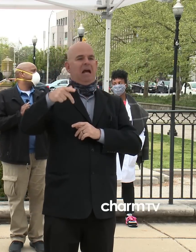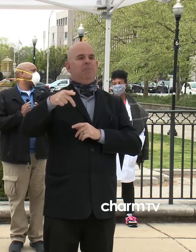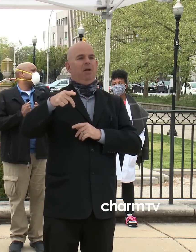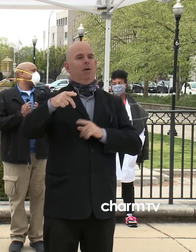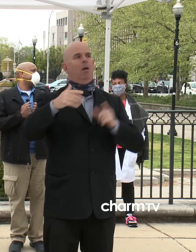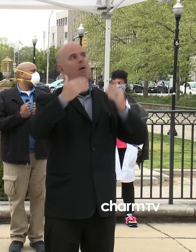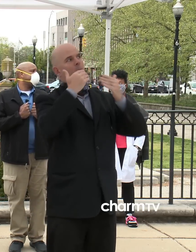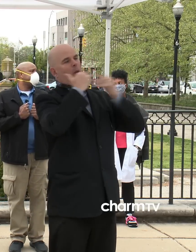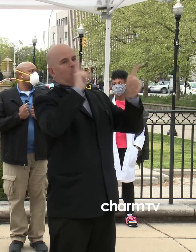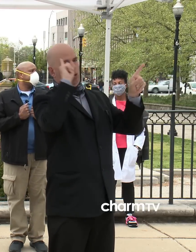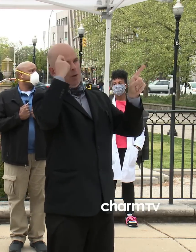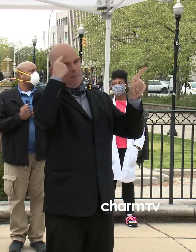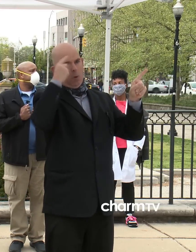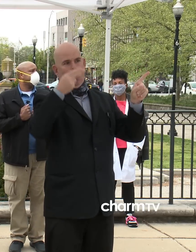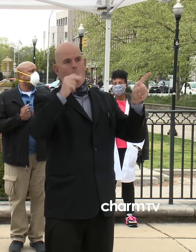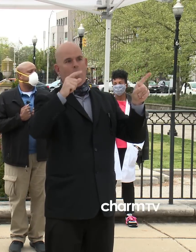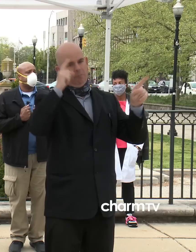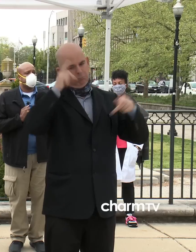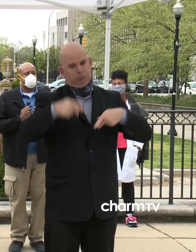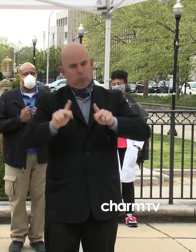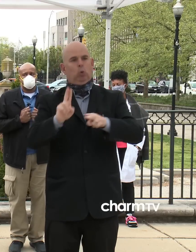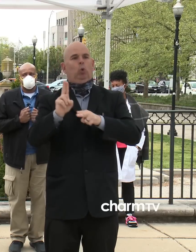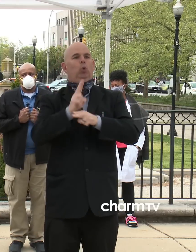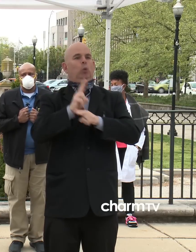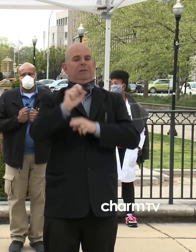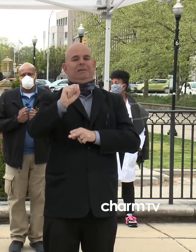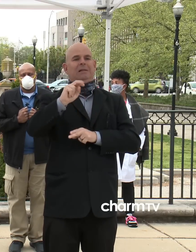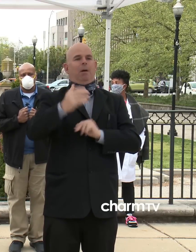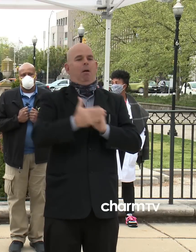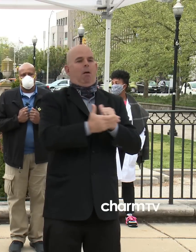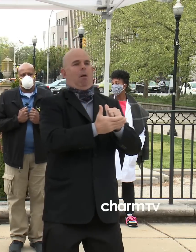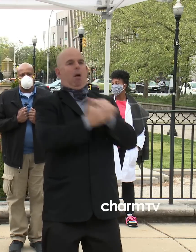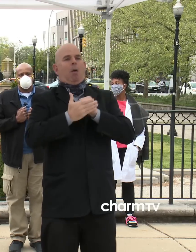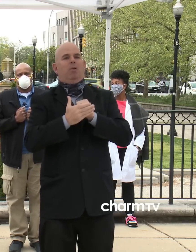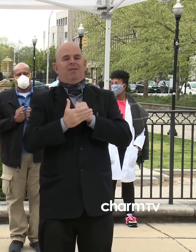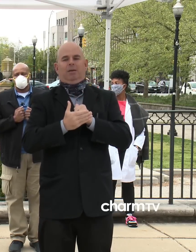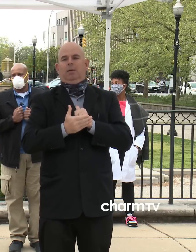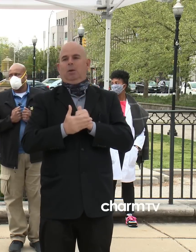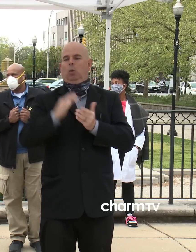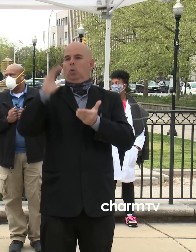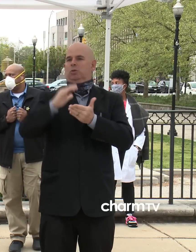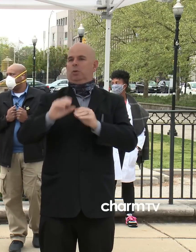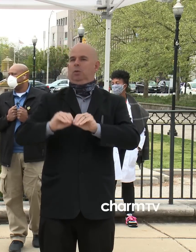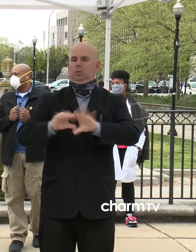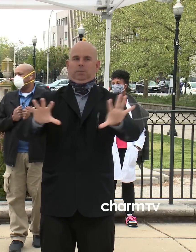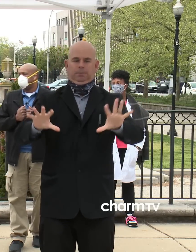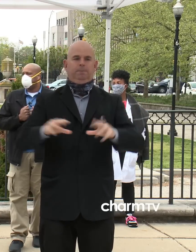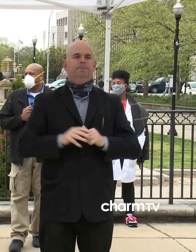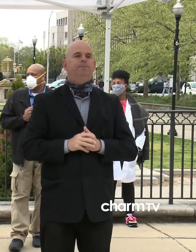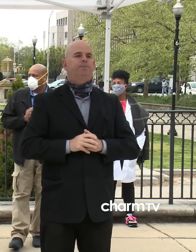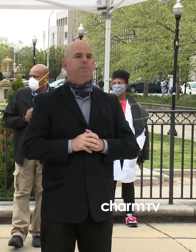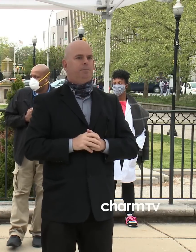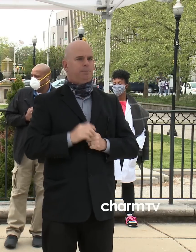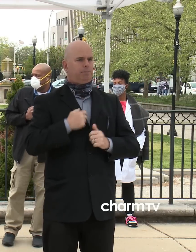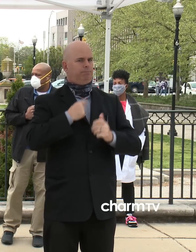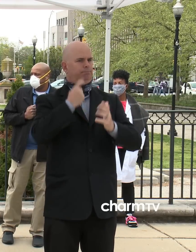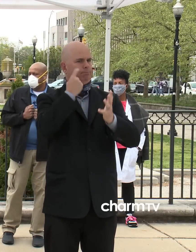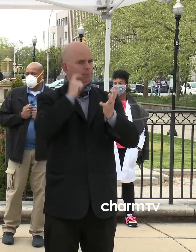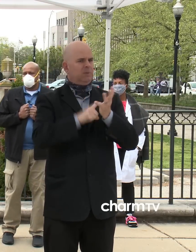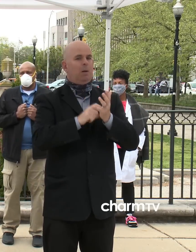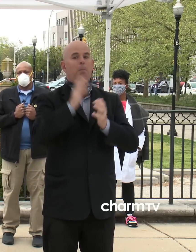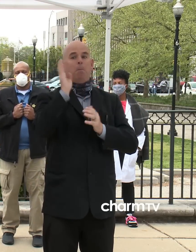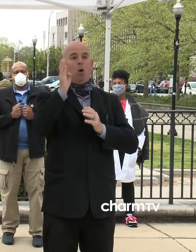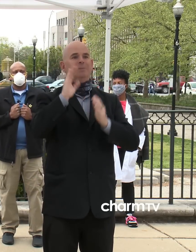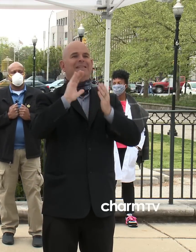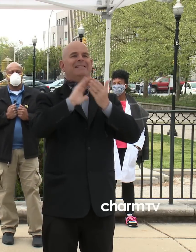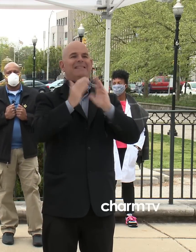food subsidy program that better meets our needs. And I also wanted to acknowledge the Baltimore City delegation for always being a